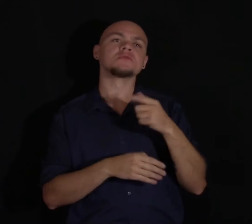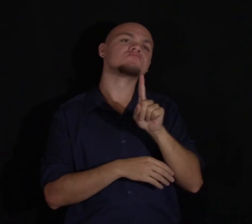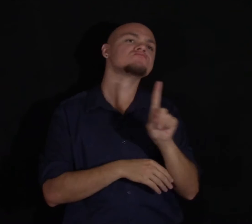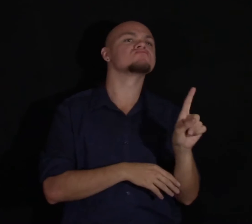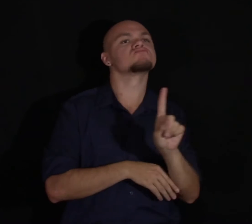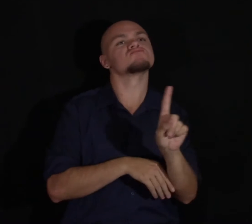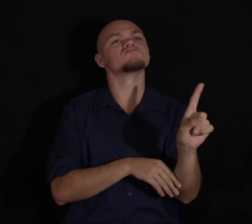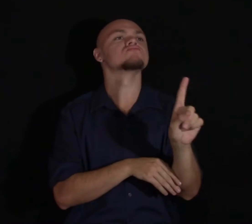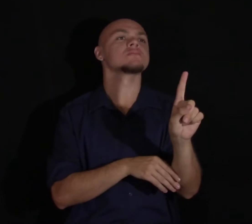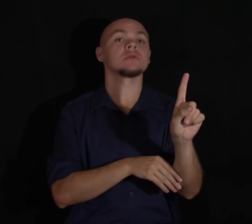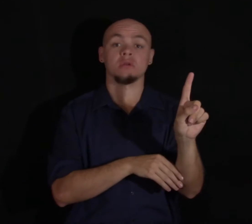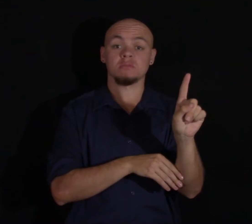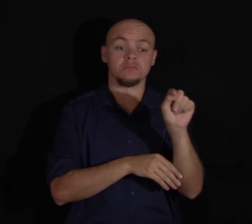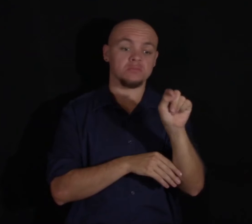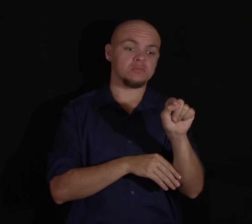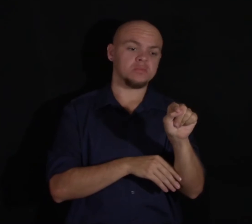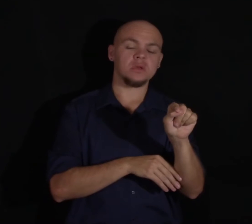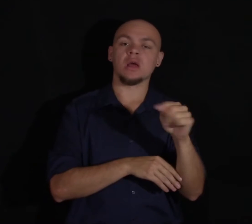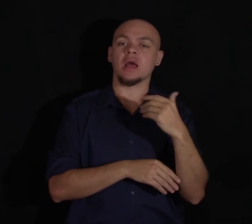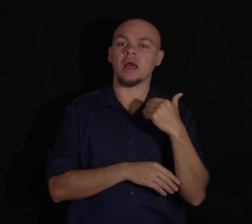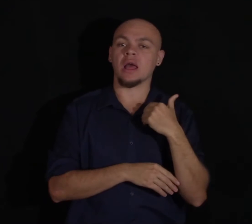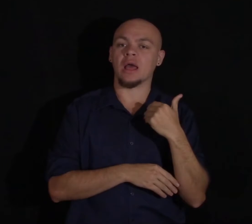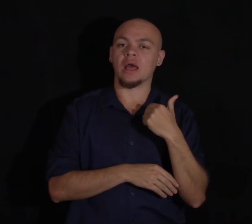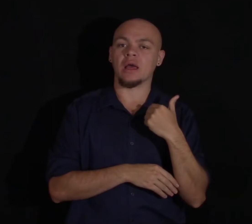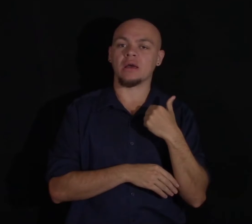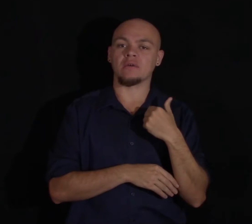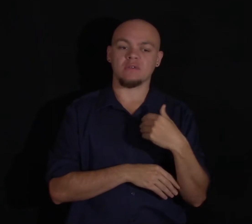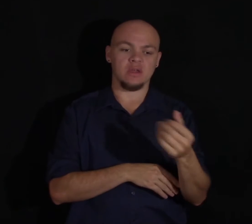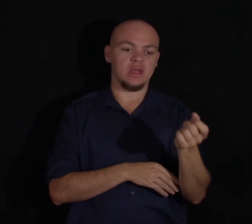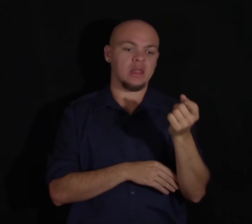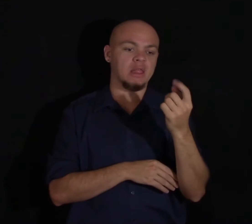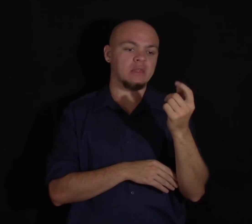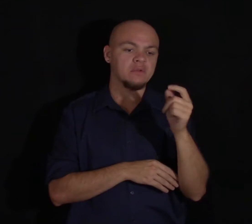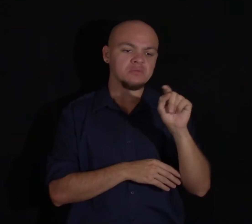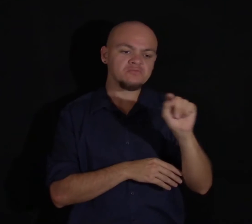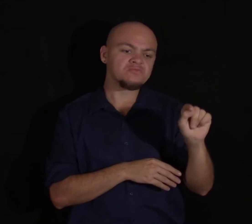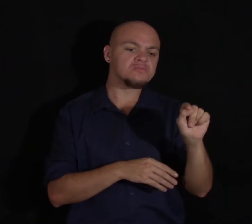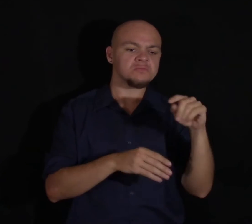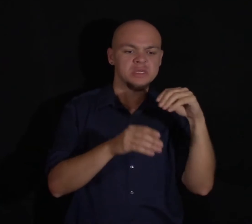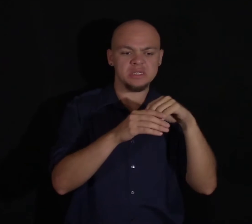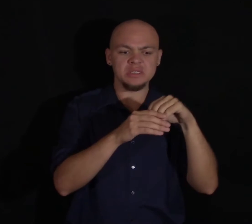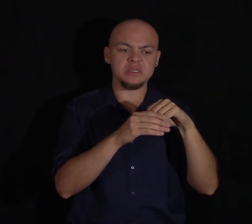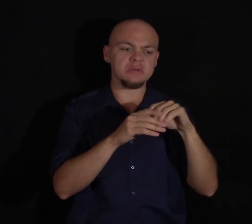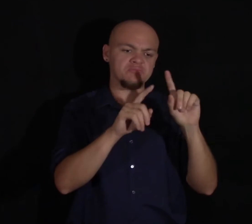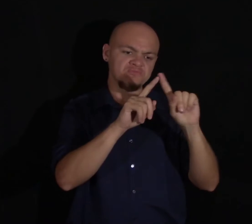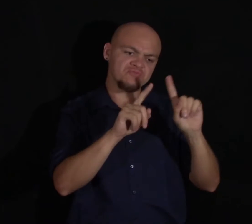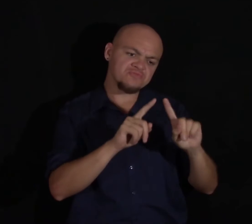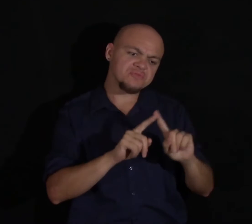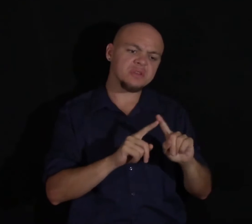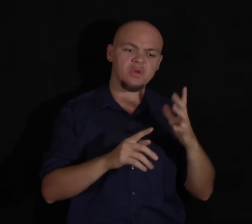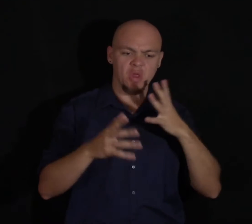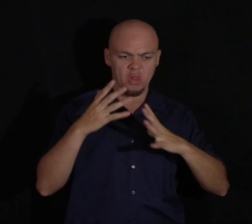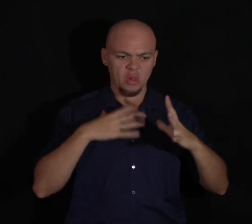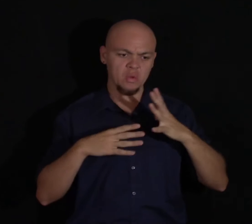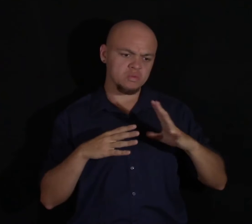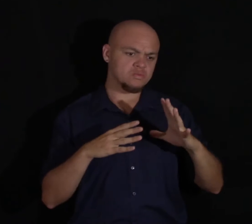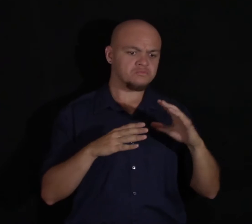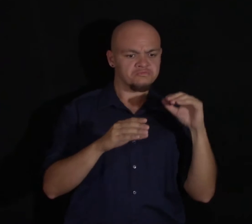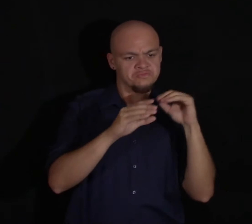ground a leathern portmanteau containing several articles of dress and some books.